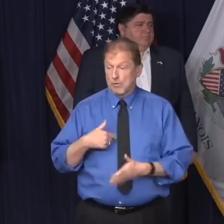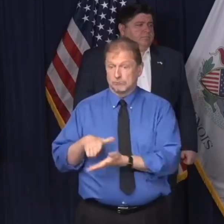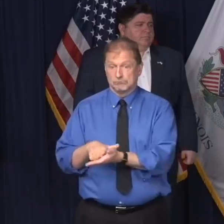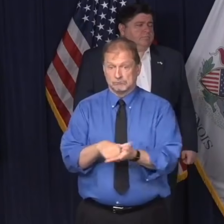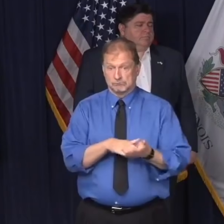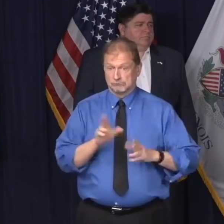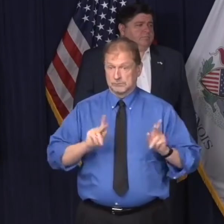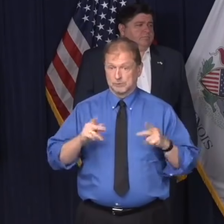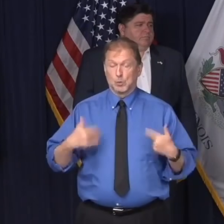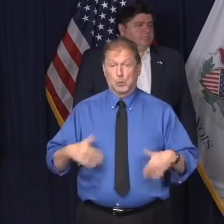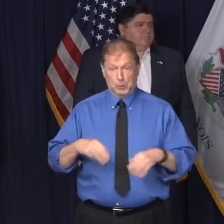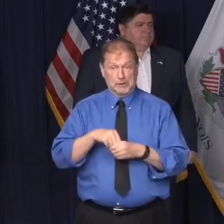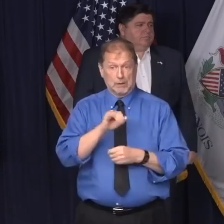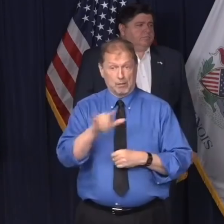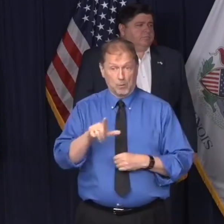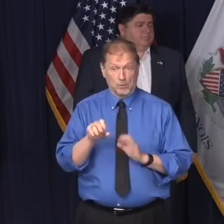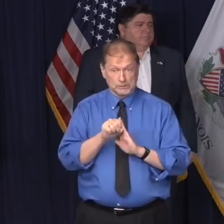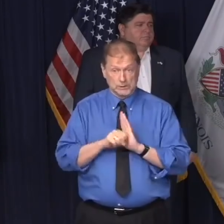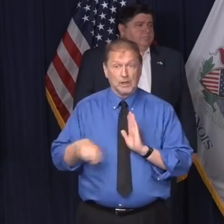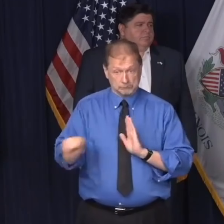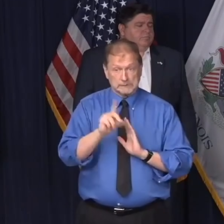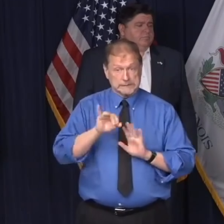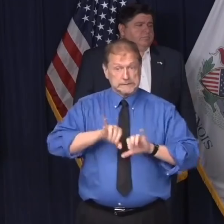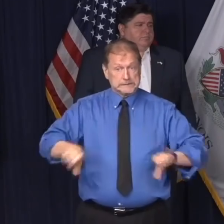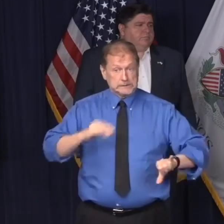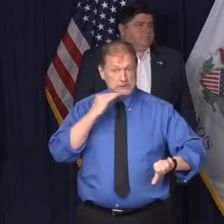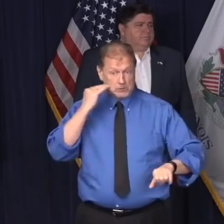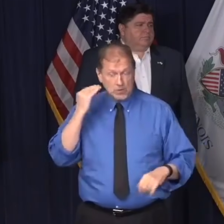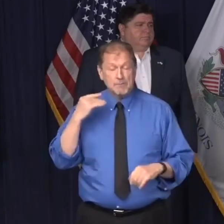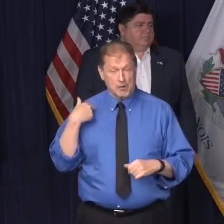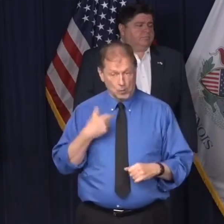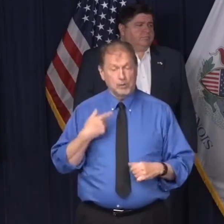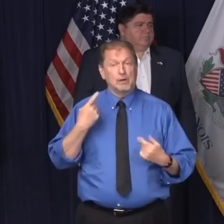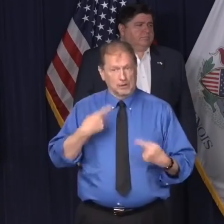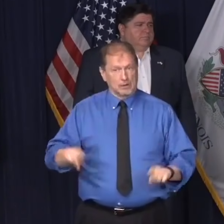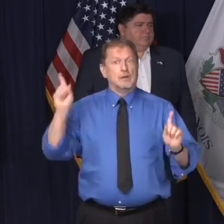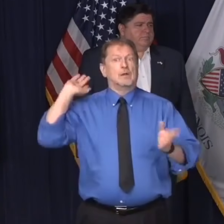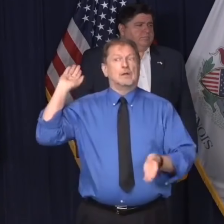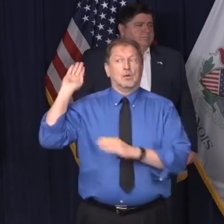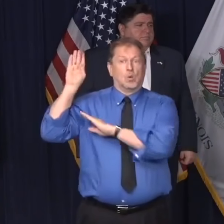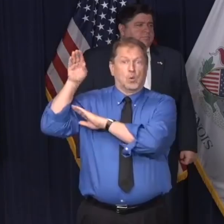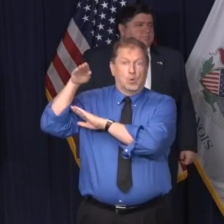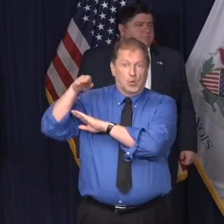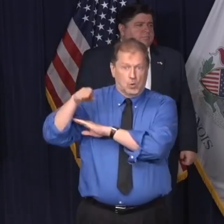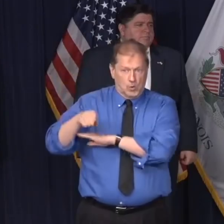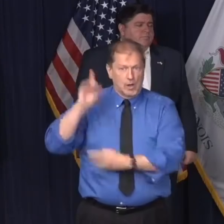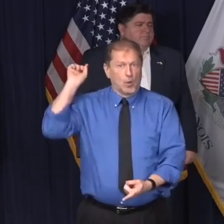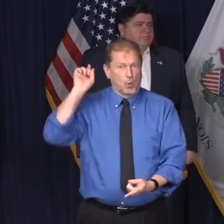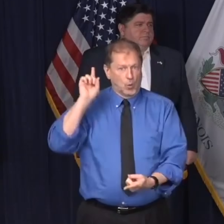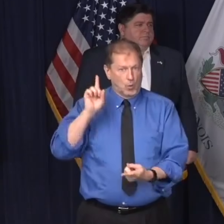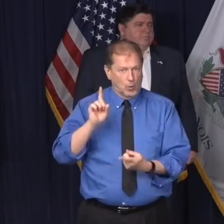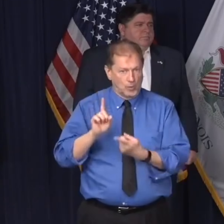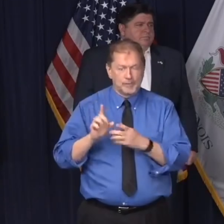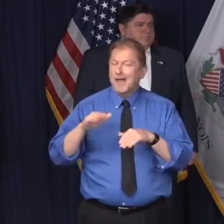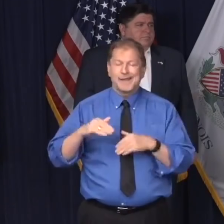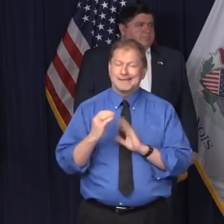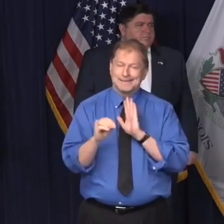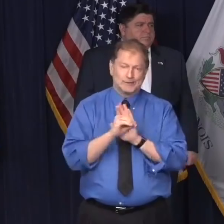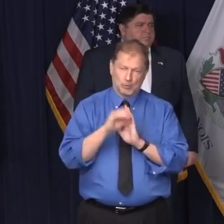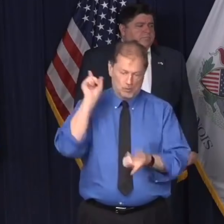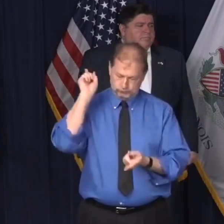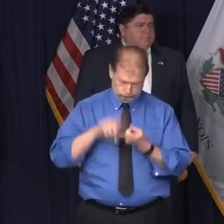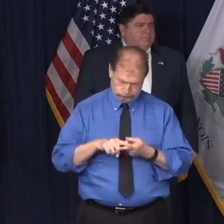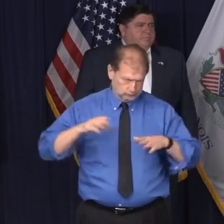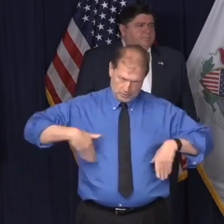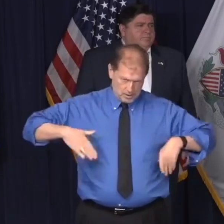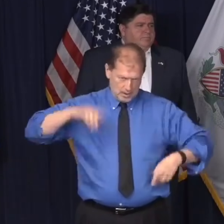of Illinois. They have done the right thing, and we have gotten the desired effect. Have we gotten to the point where there's no transmission of the virus? No.